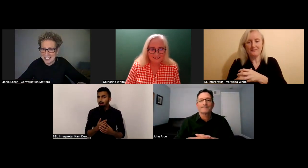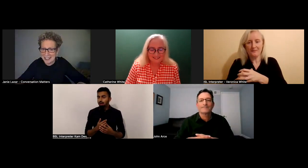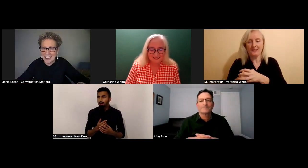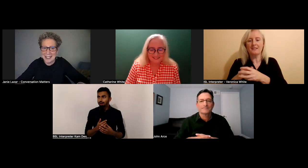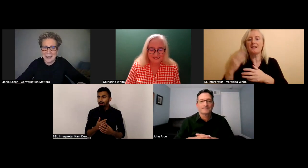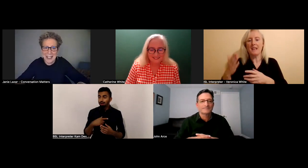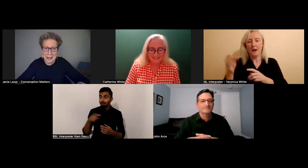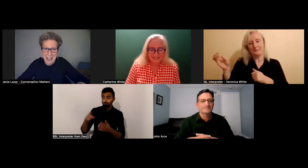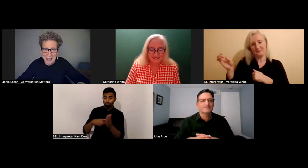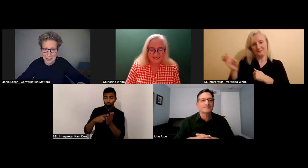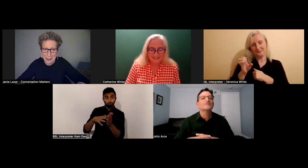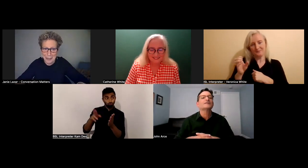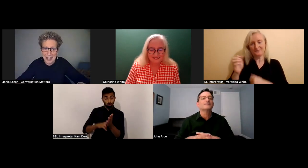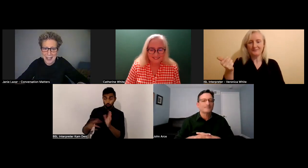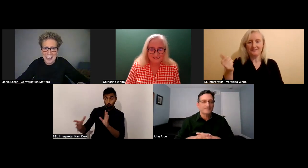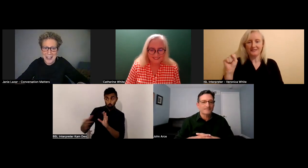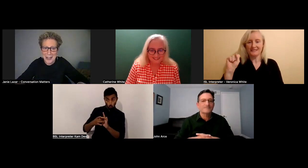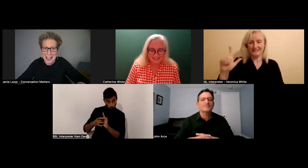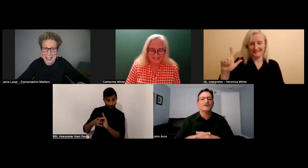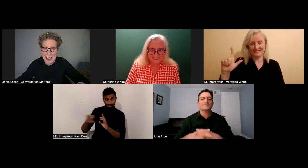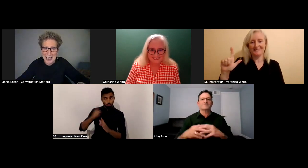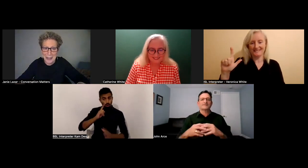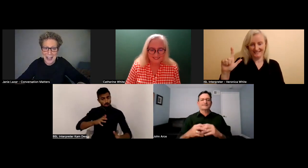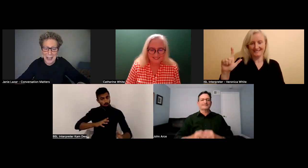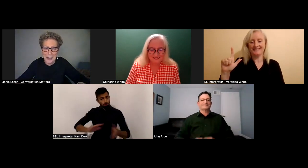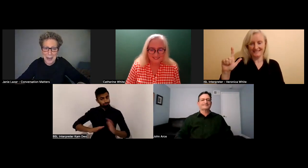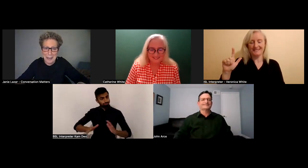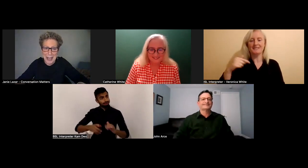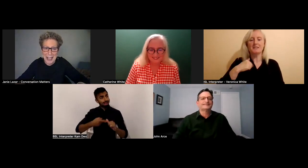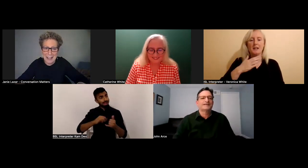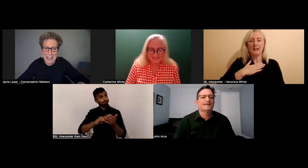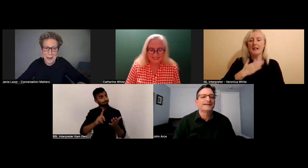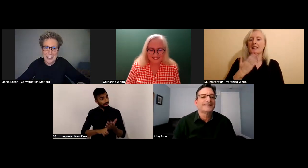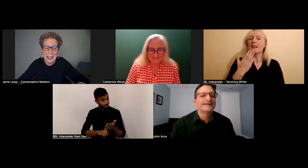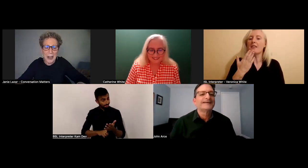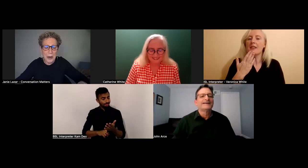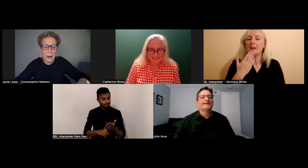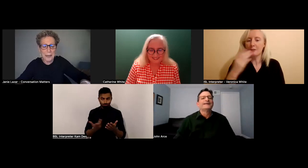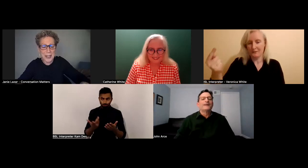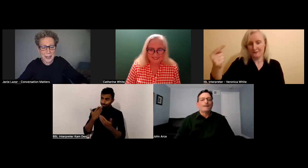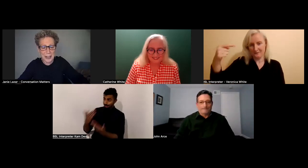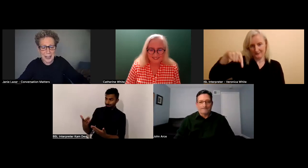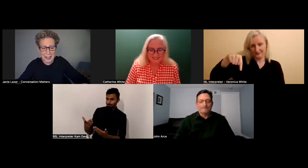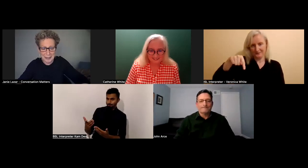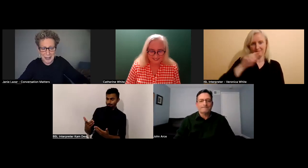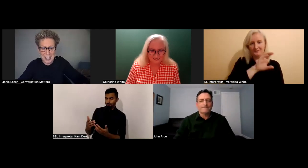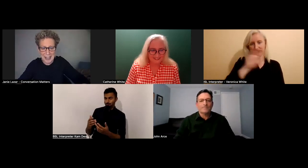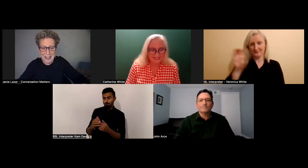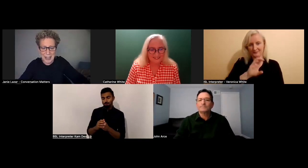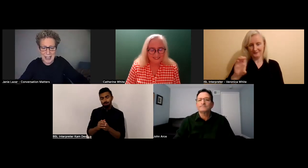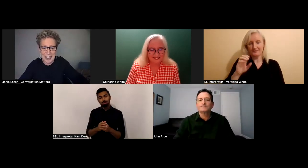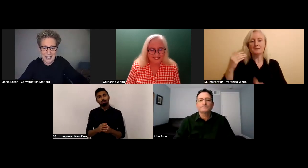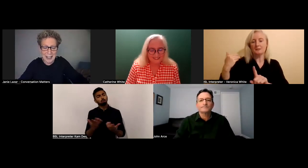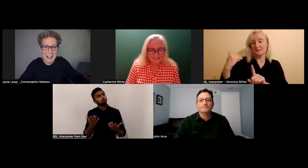ASL in the room. So I'd like to thank you for being here as well. What we've been doing